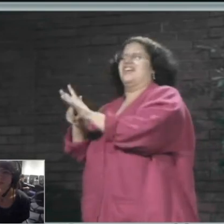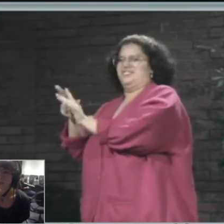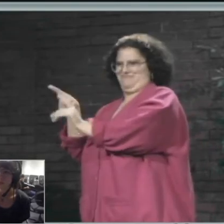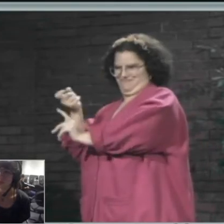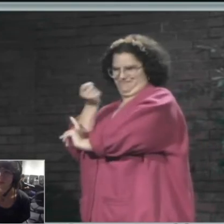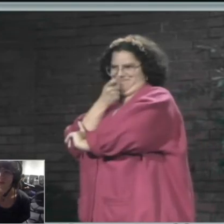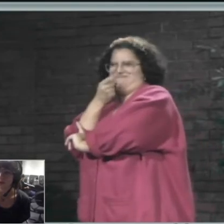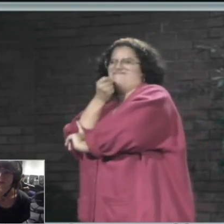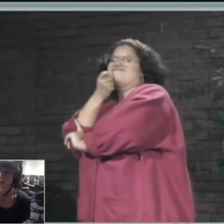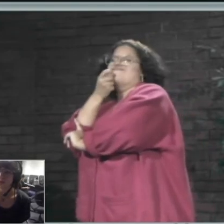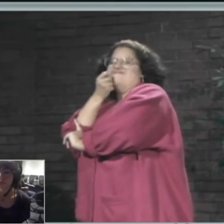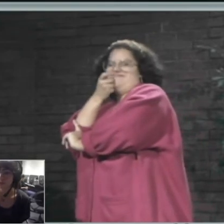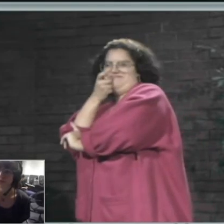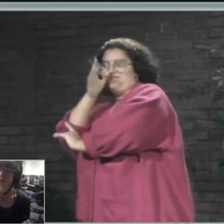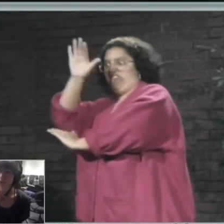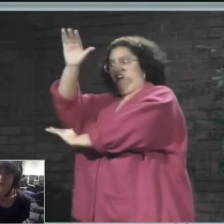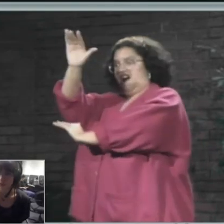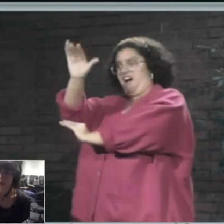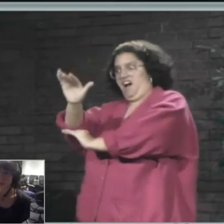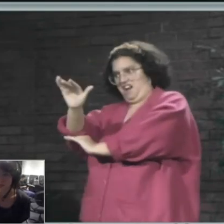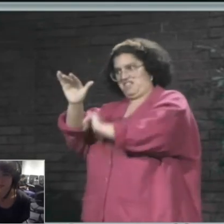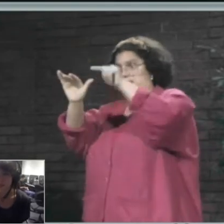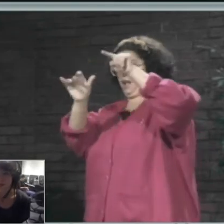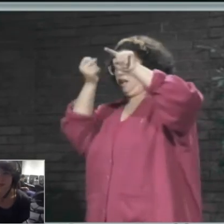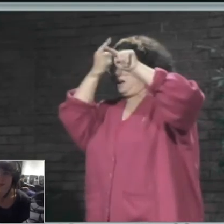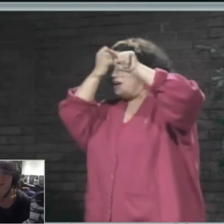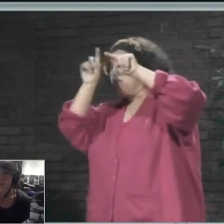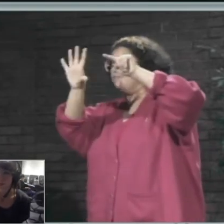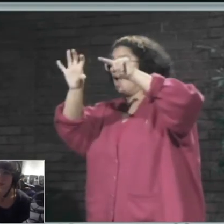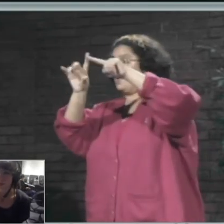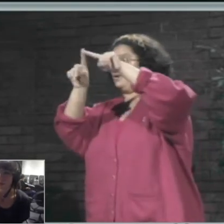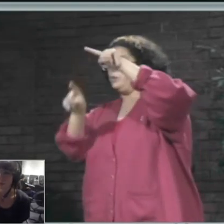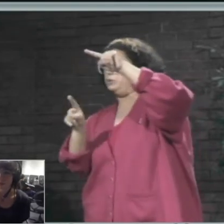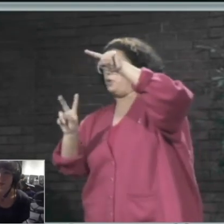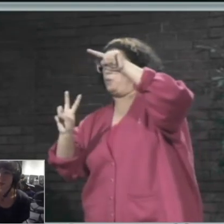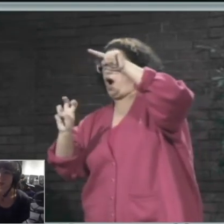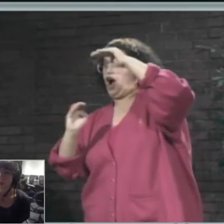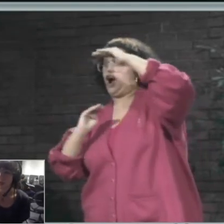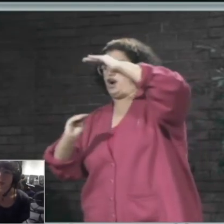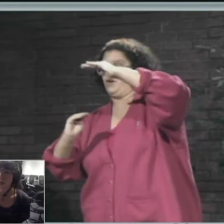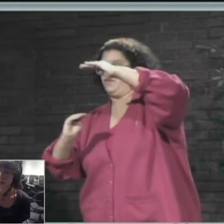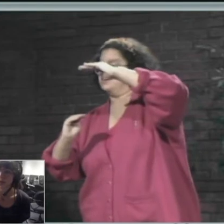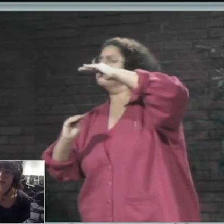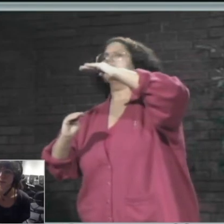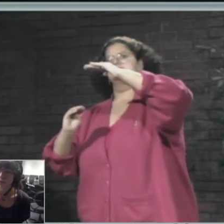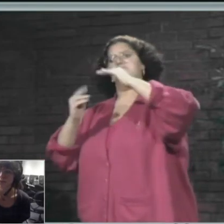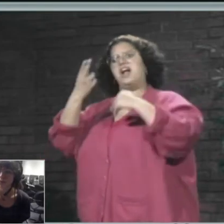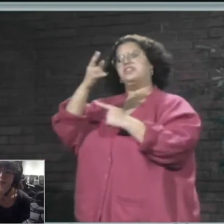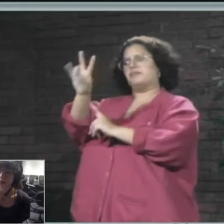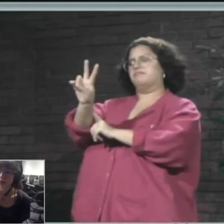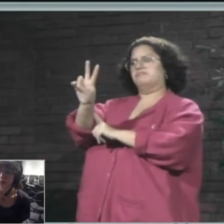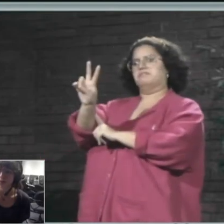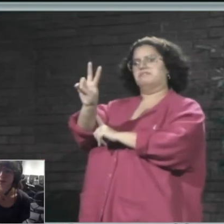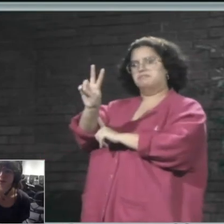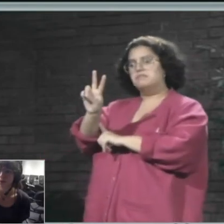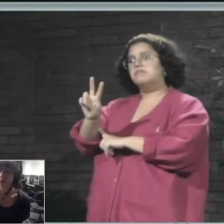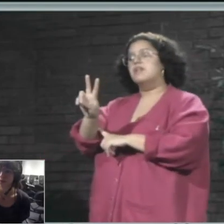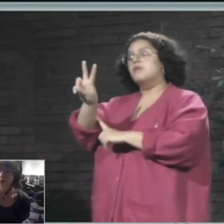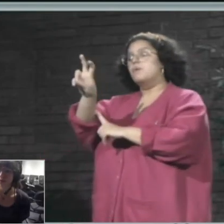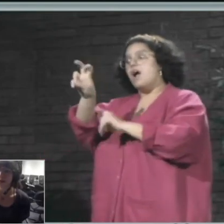So if you have less than 400, you need to start taking that medication. In that range from 400 to 200 white blood cell count